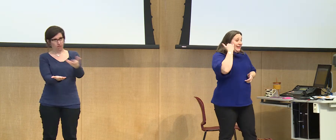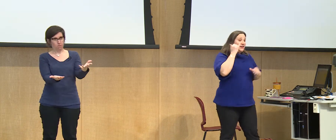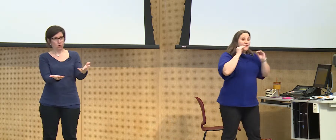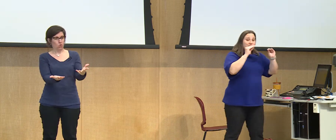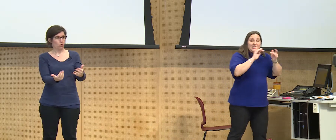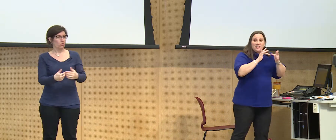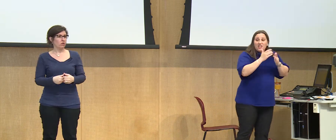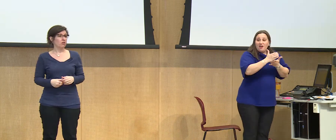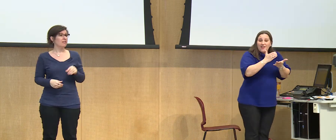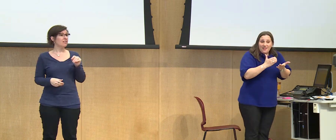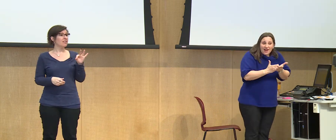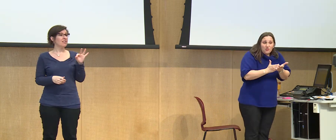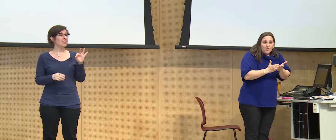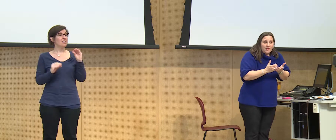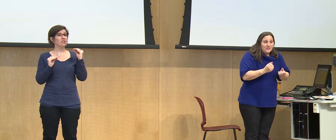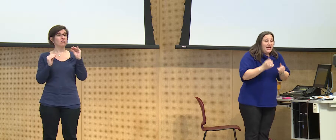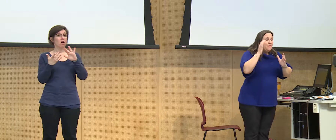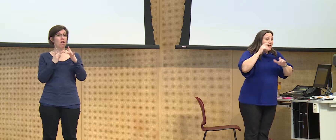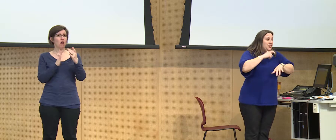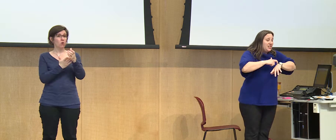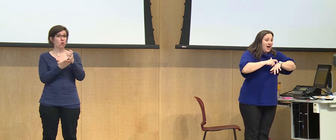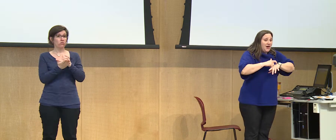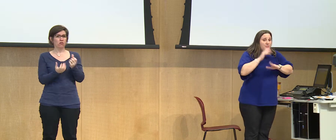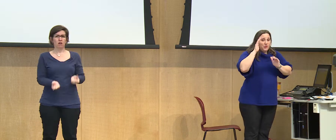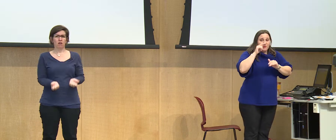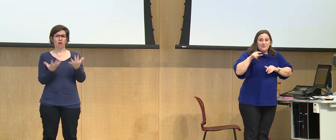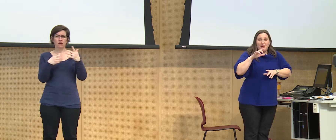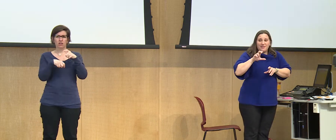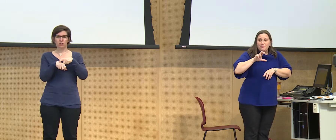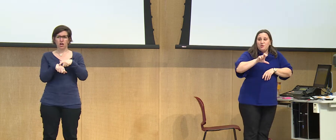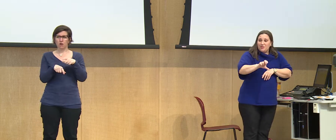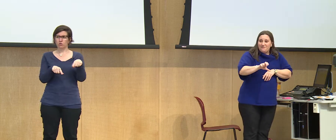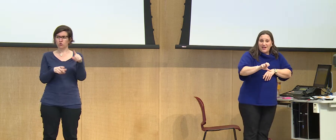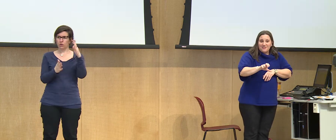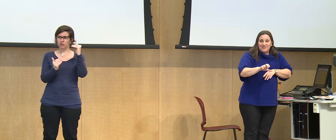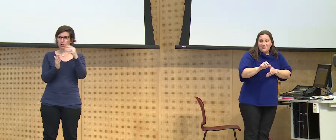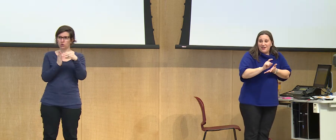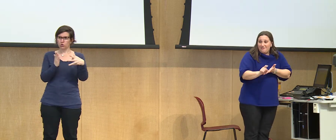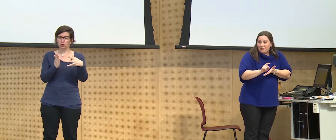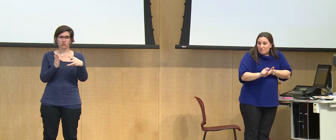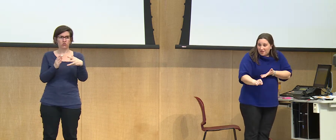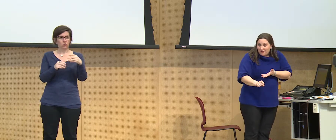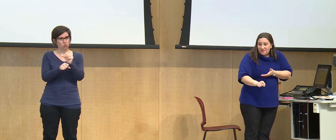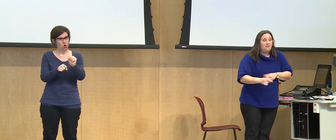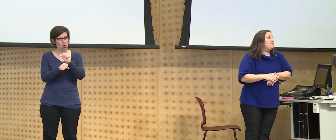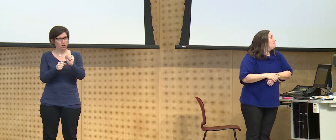If you're teaching an online course, how much time do you expect them to invest every week?